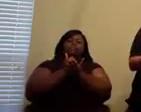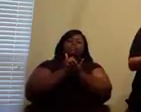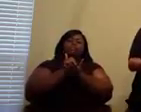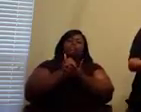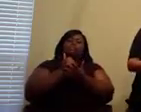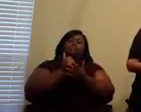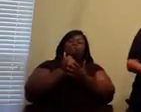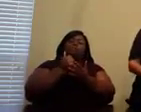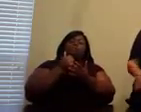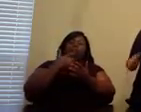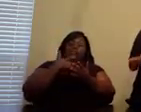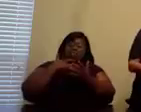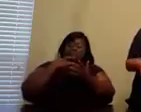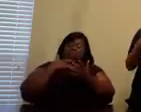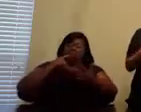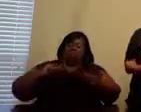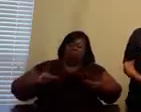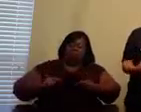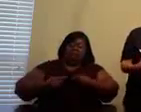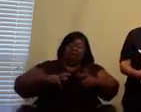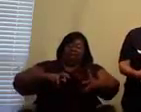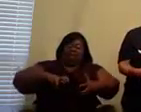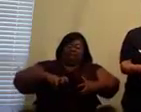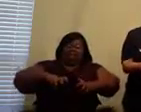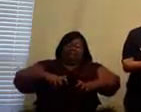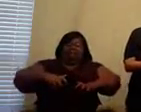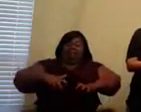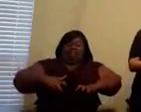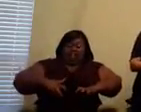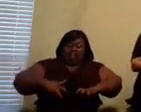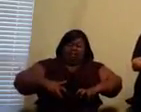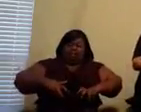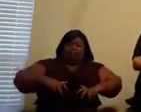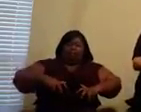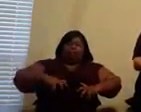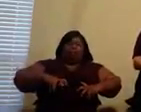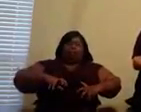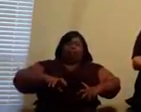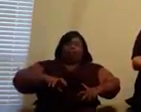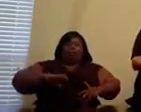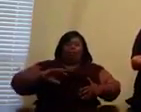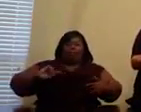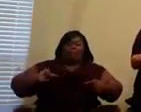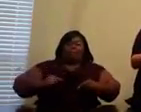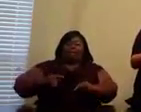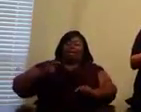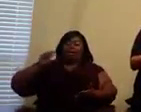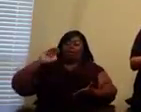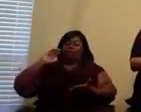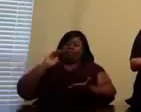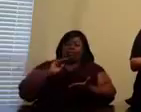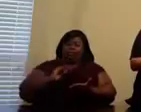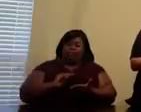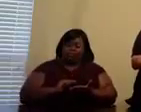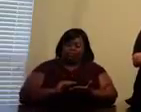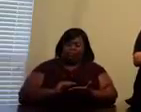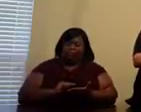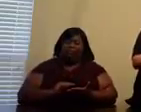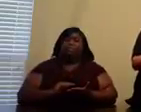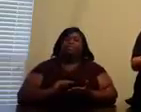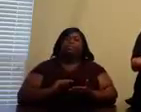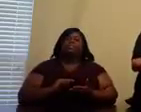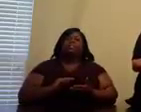take away the inflammatory, it releases the inflammatory of our uterus. A lot of people, it says